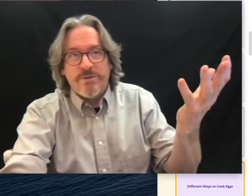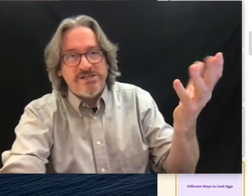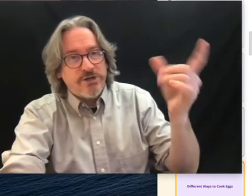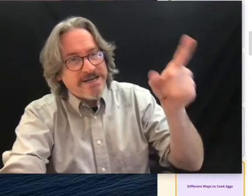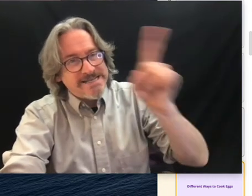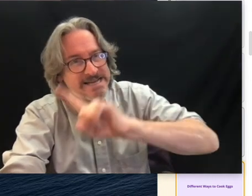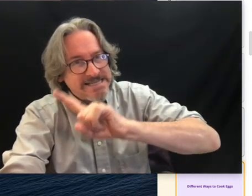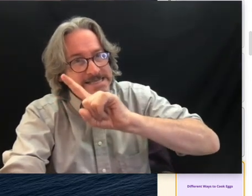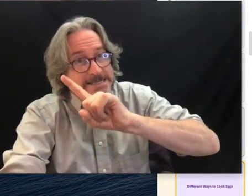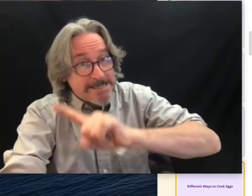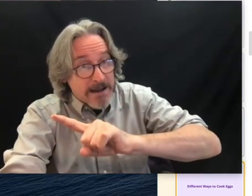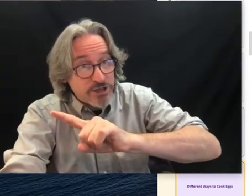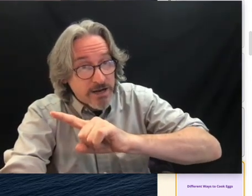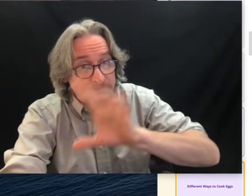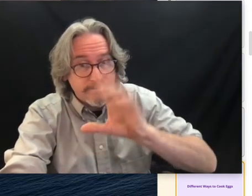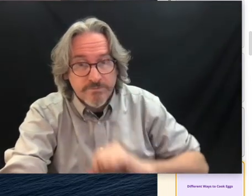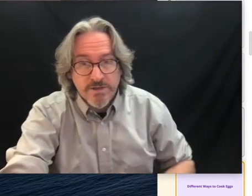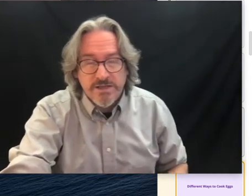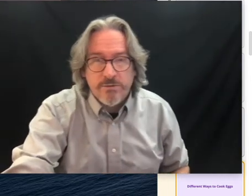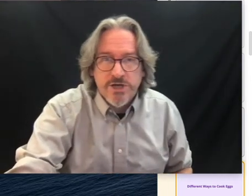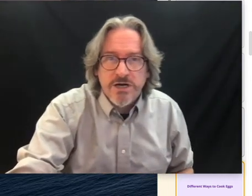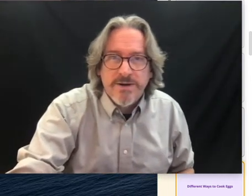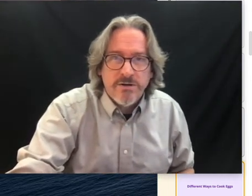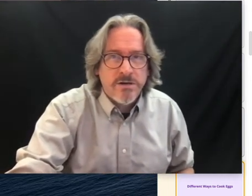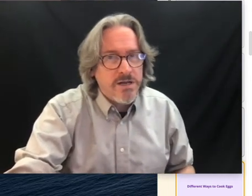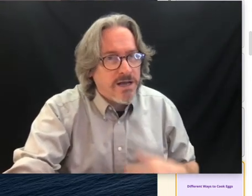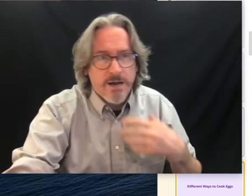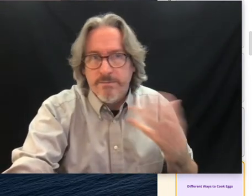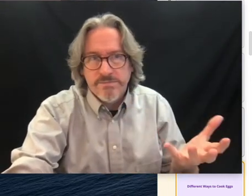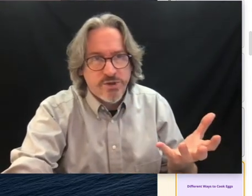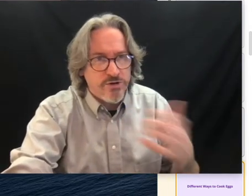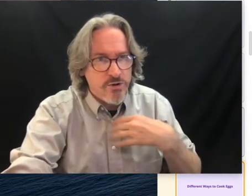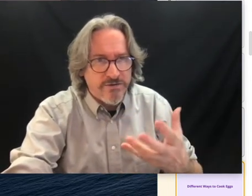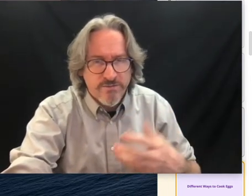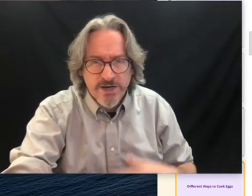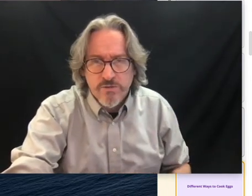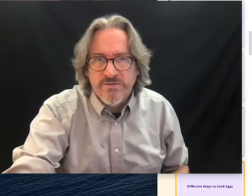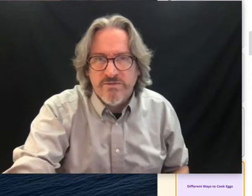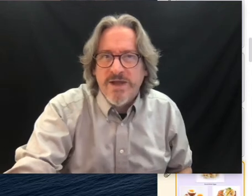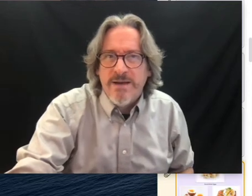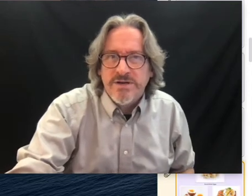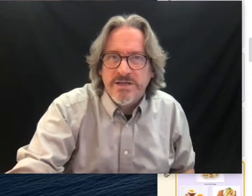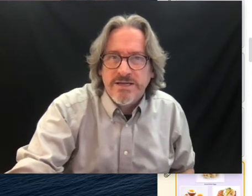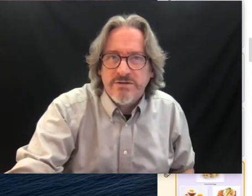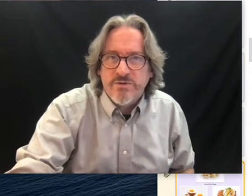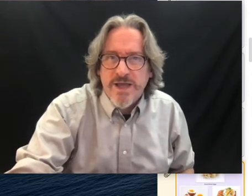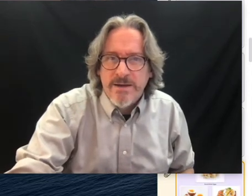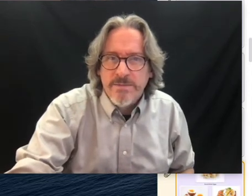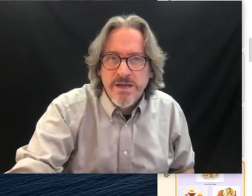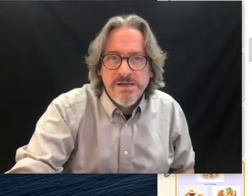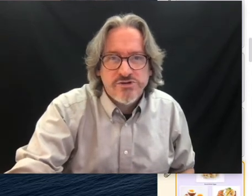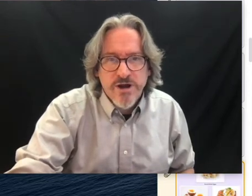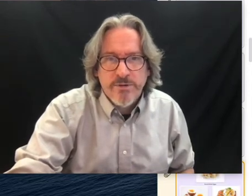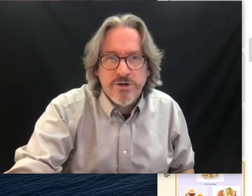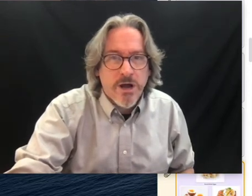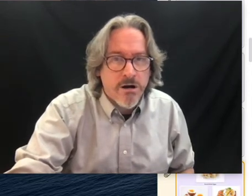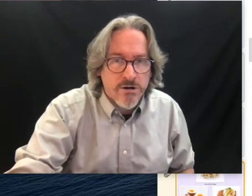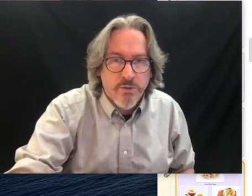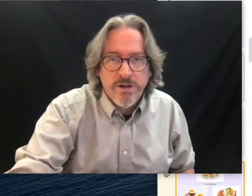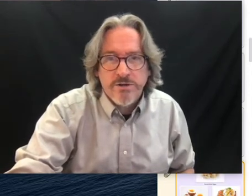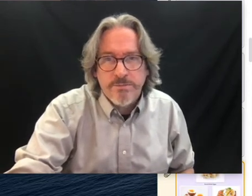different ways to cook eggs. Now, this is the snapshot that they will talk about. So no need for me to go over the vocab until I do the vocab.